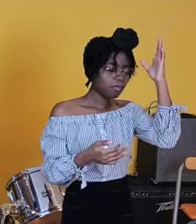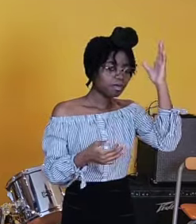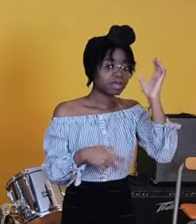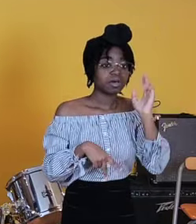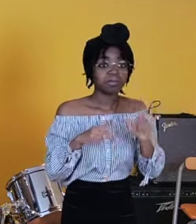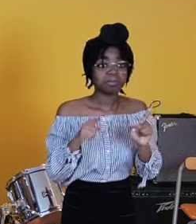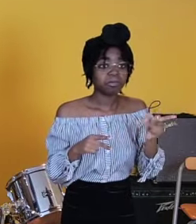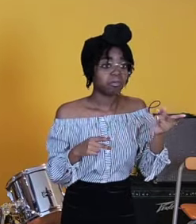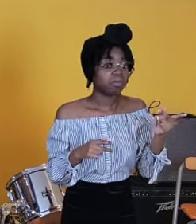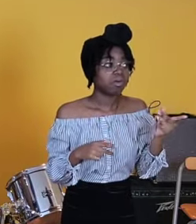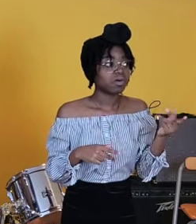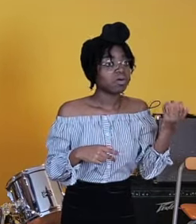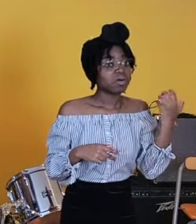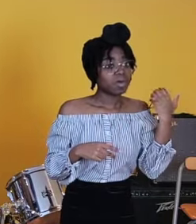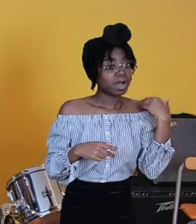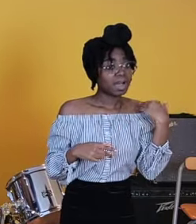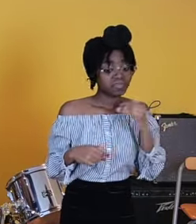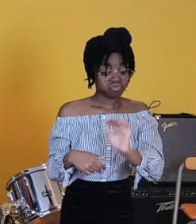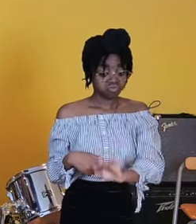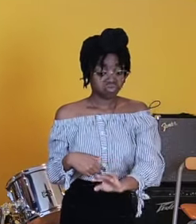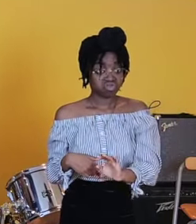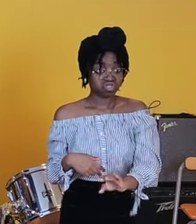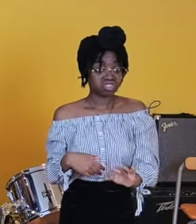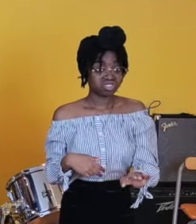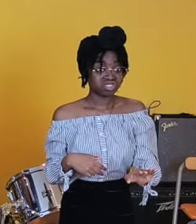those who have young people in their care,